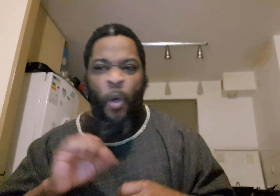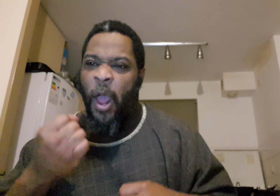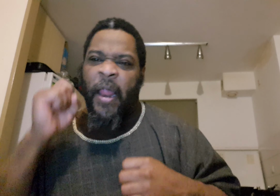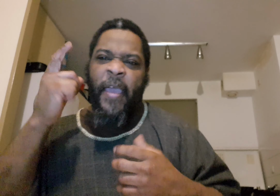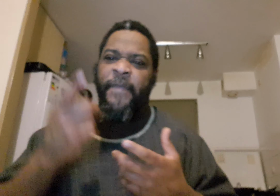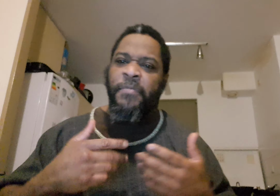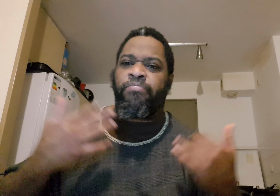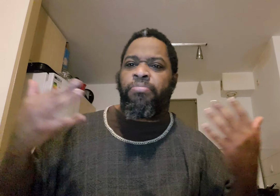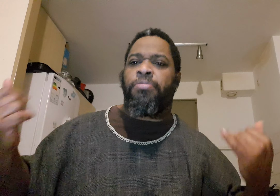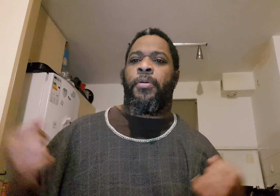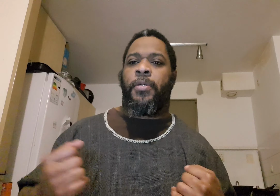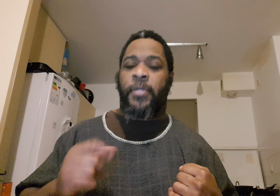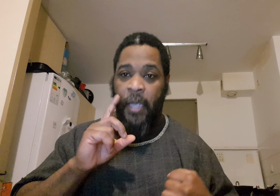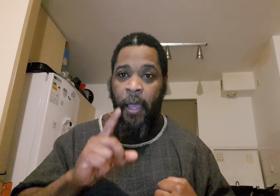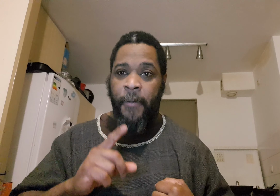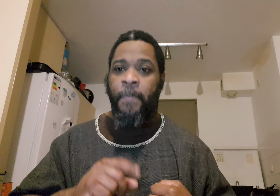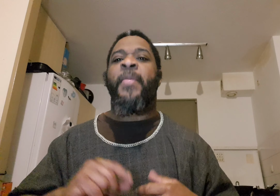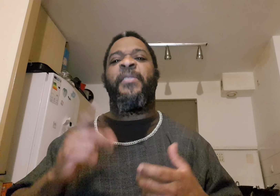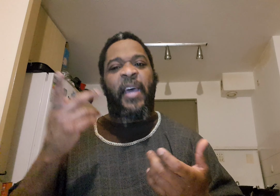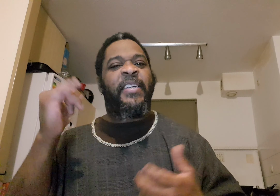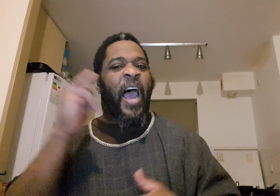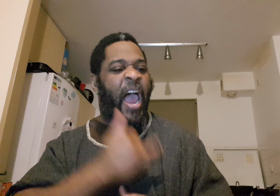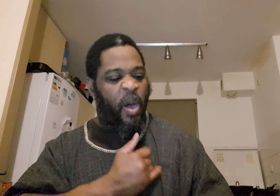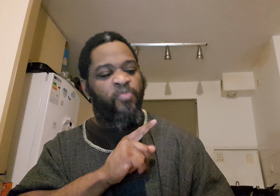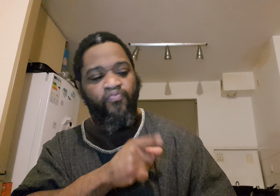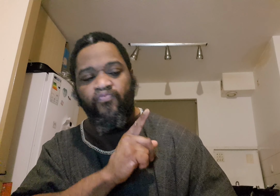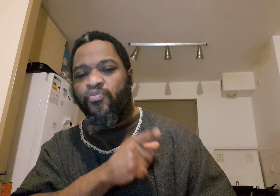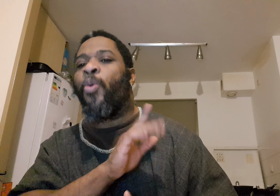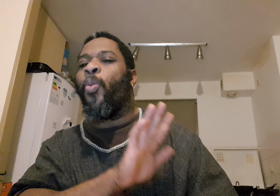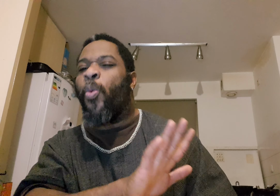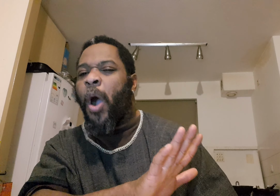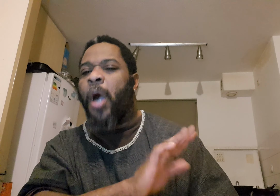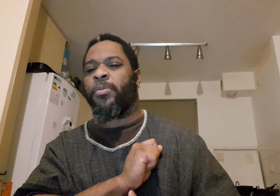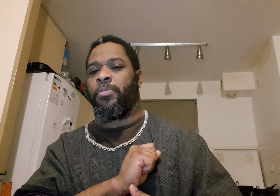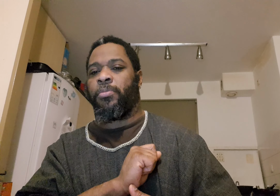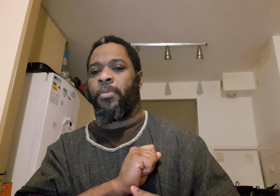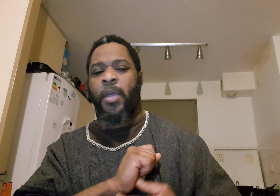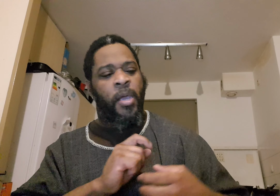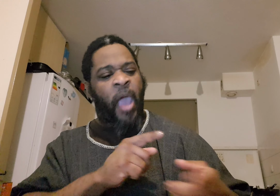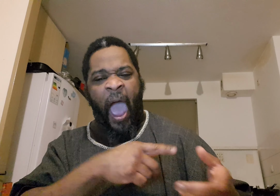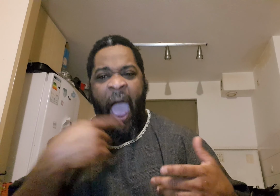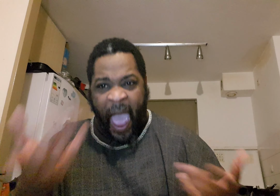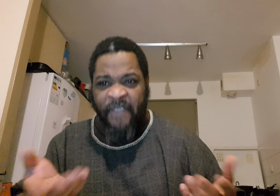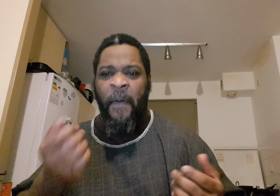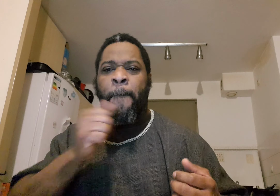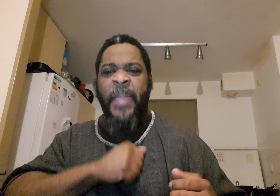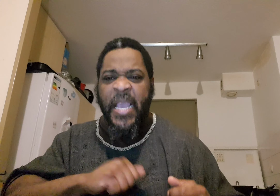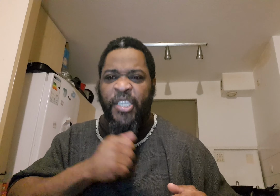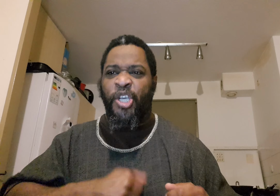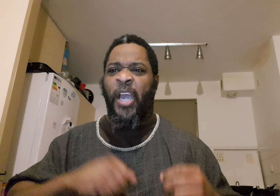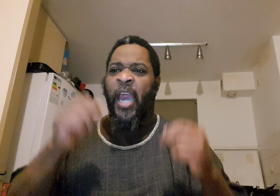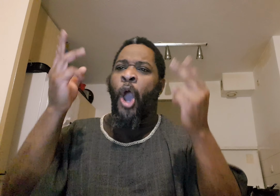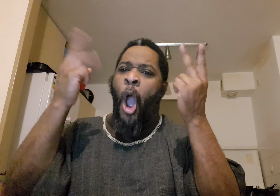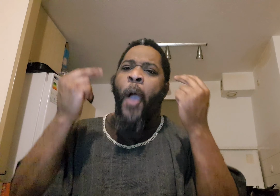Well, I even, yeah, then you walk happy, shut and